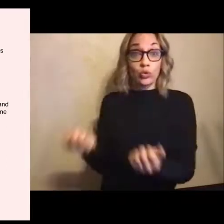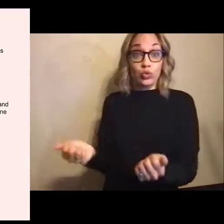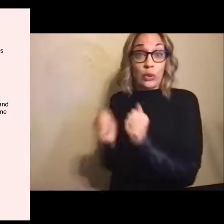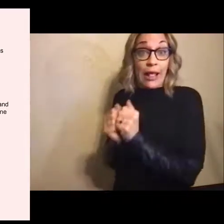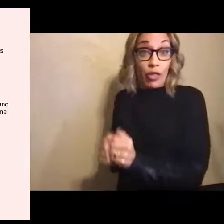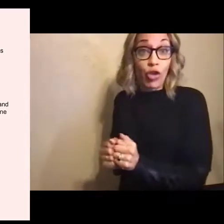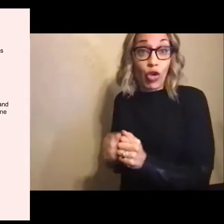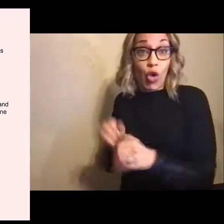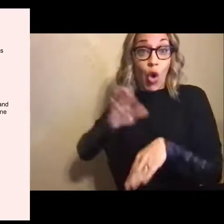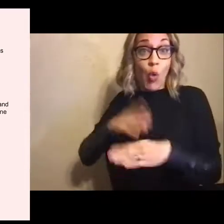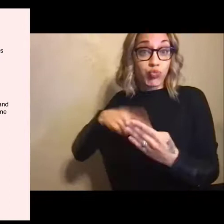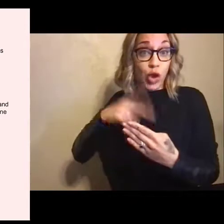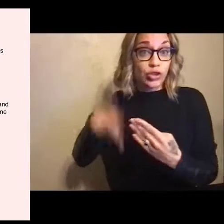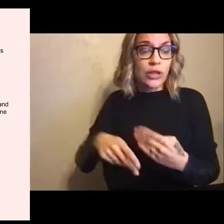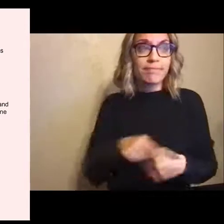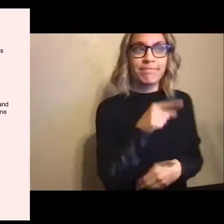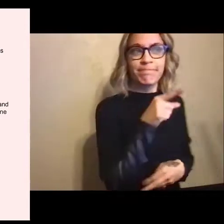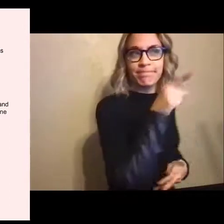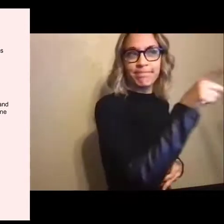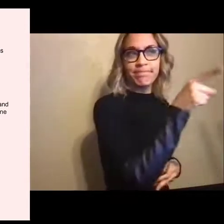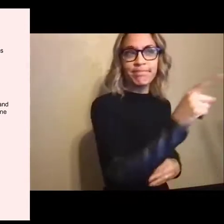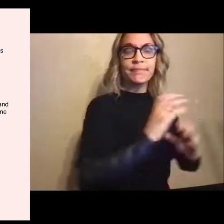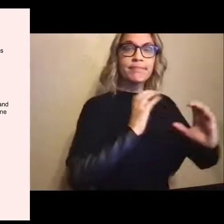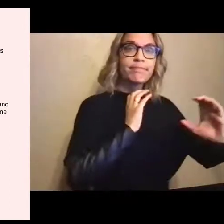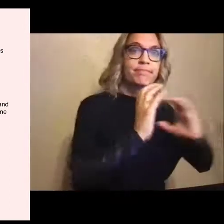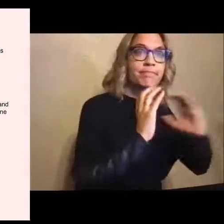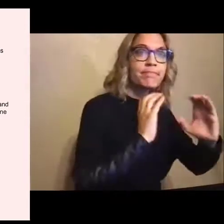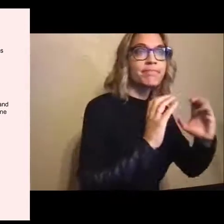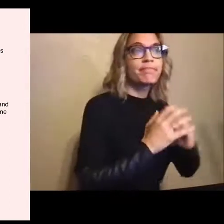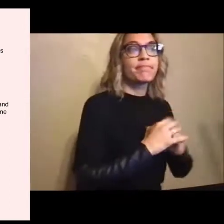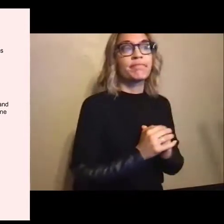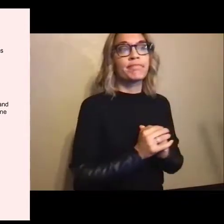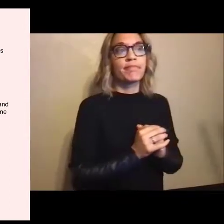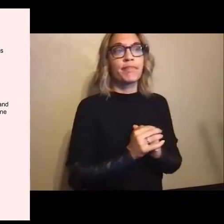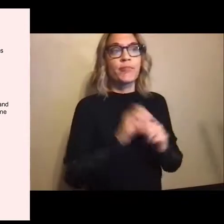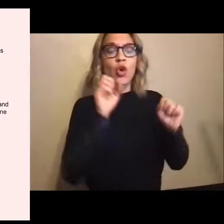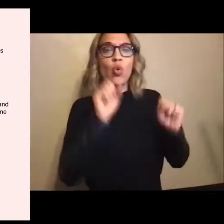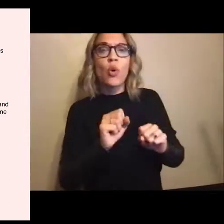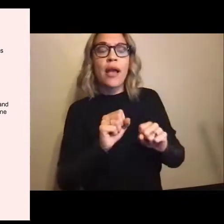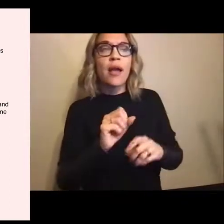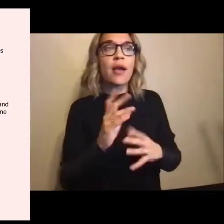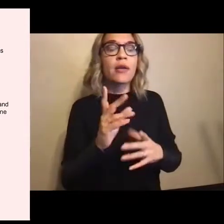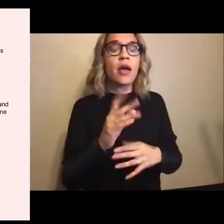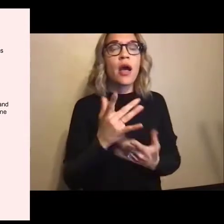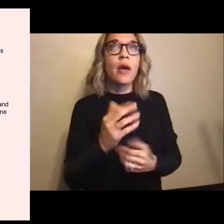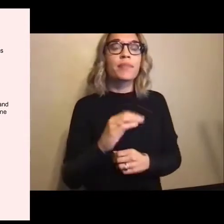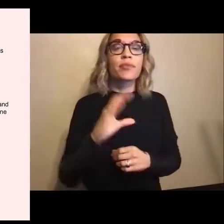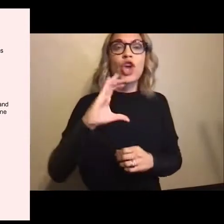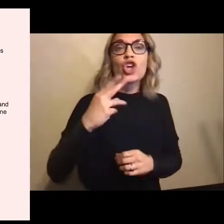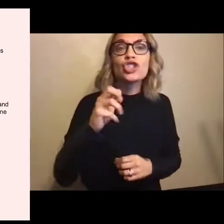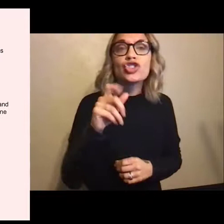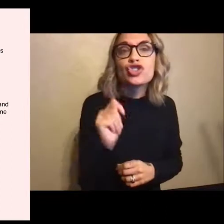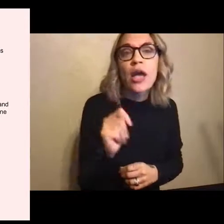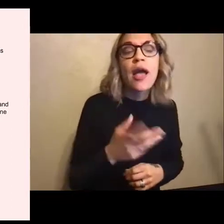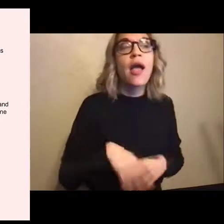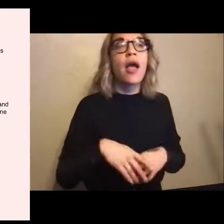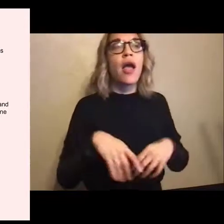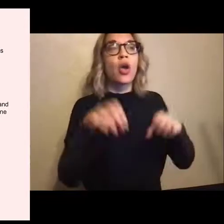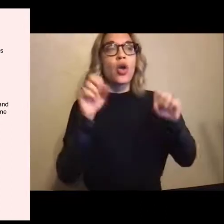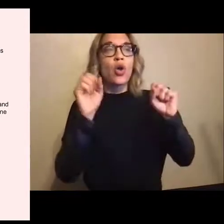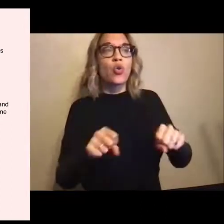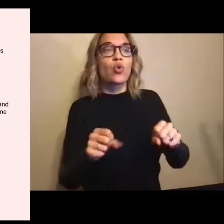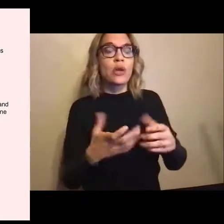you can manage your projects. So if you're working together with certain people, you can have an area where you can communicate and have a list of